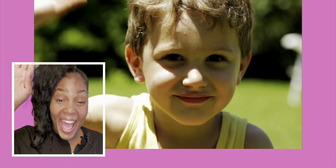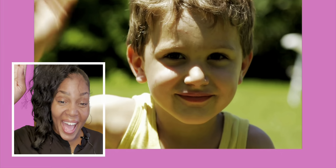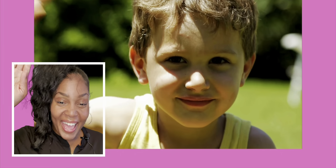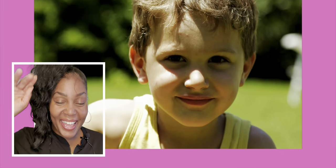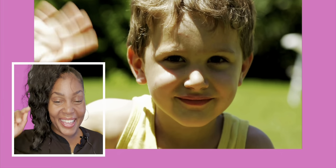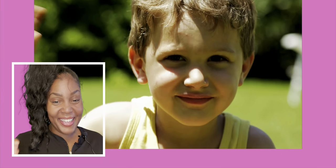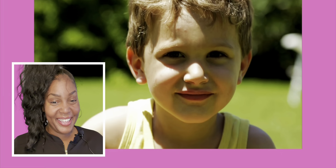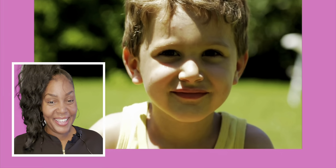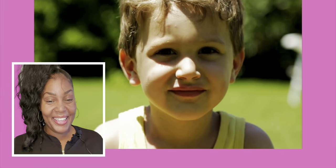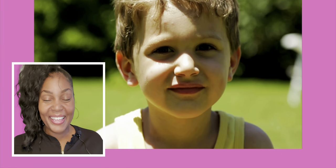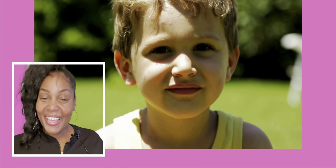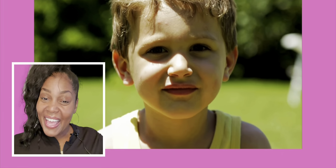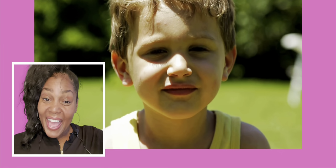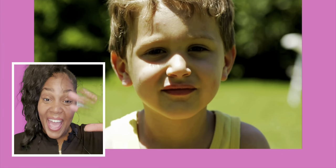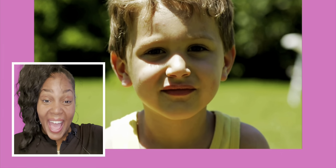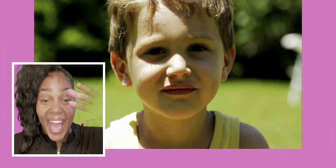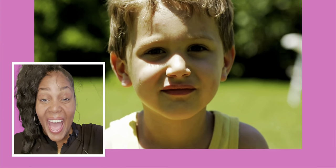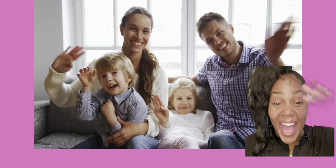Hi.